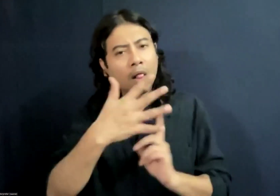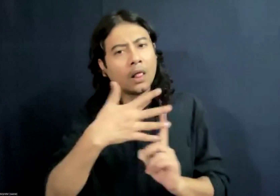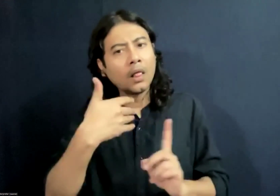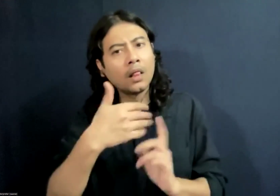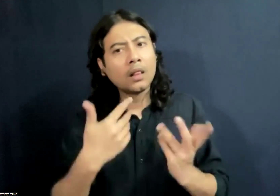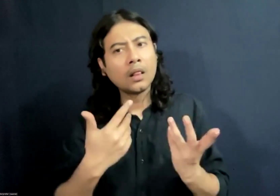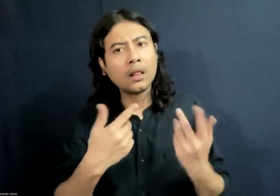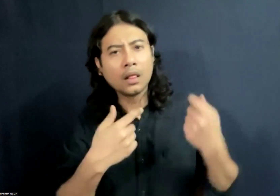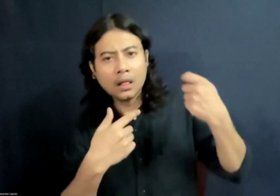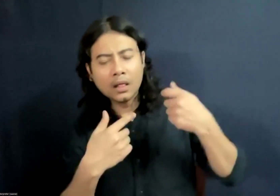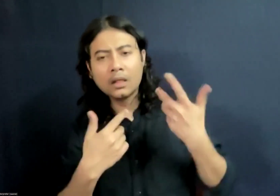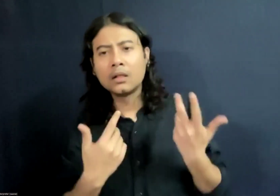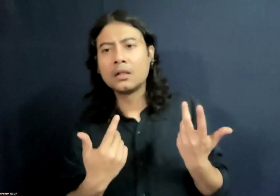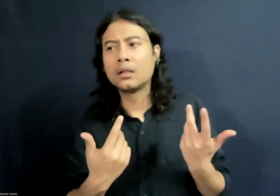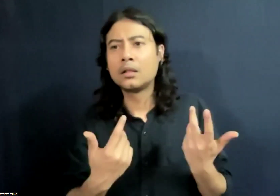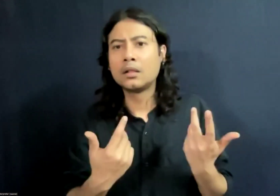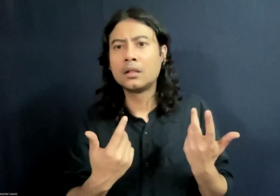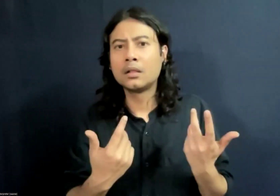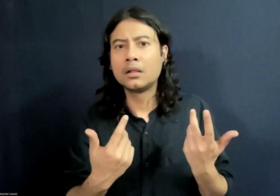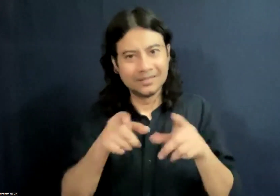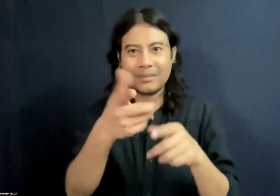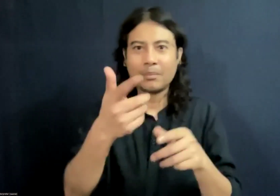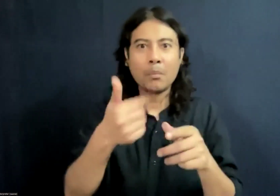don't want to give money, but your boss is telling you to give money,